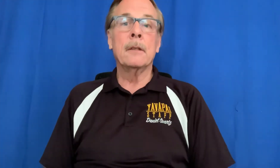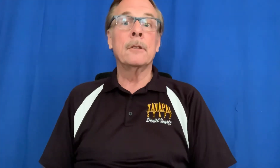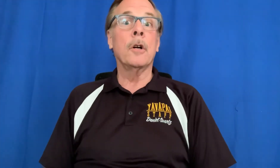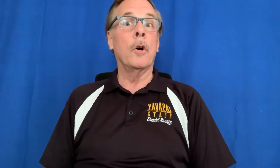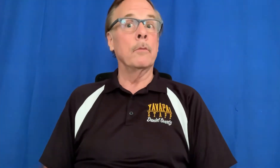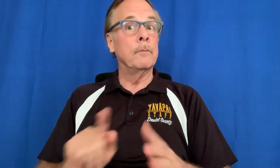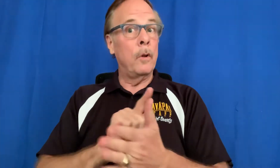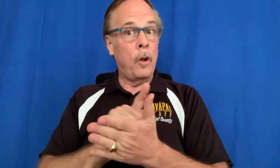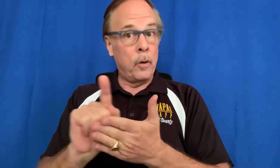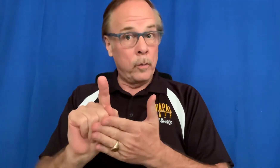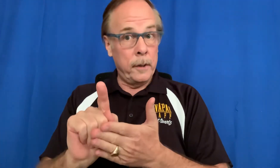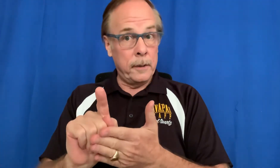So, long week,